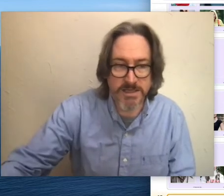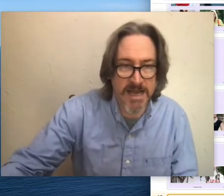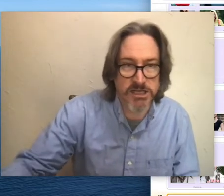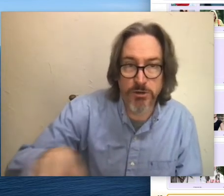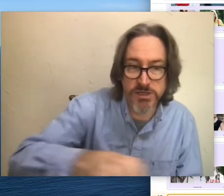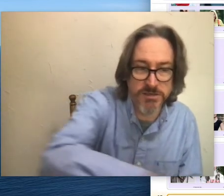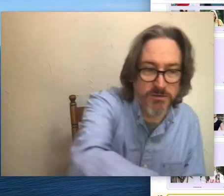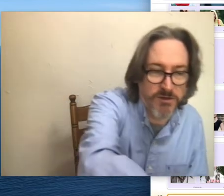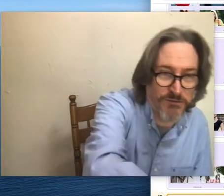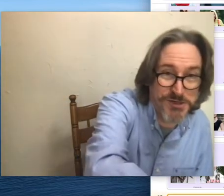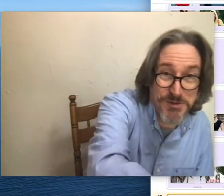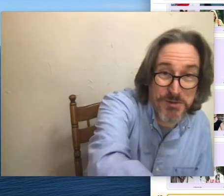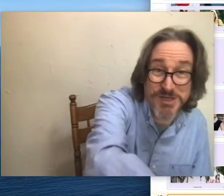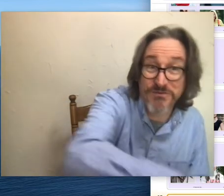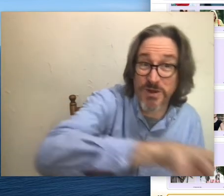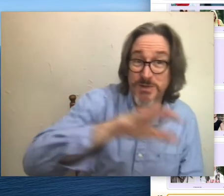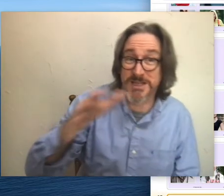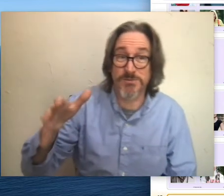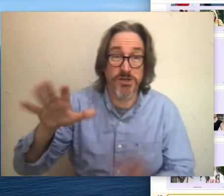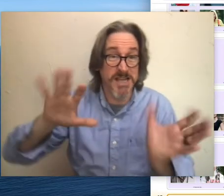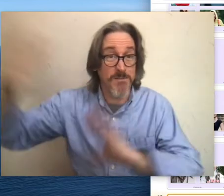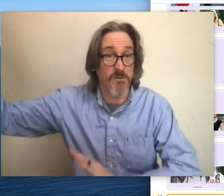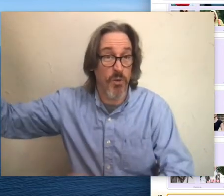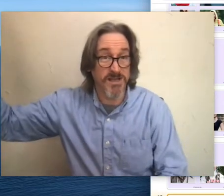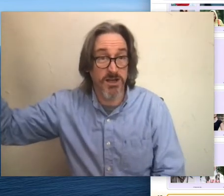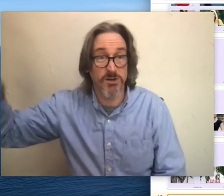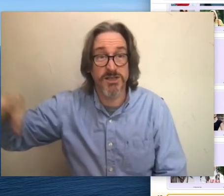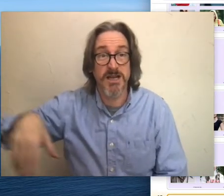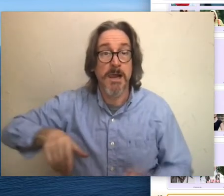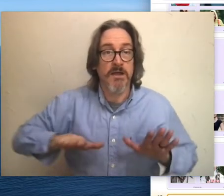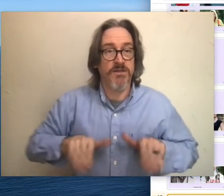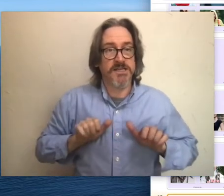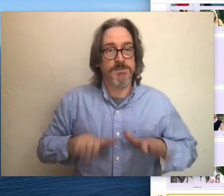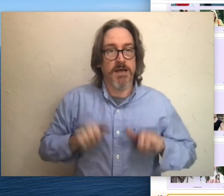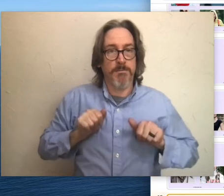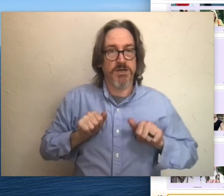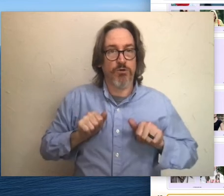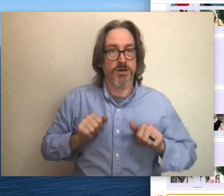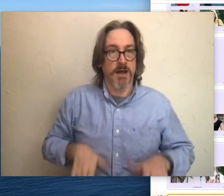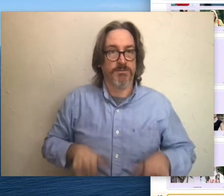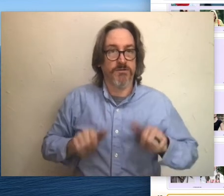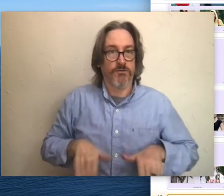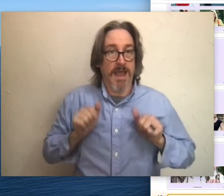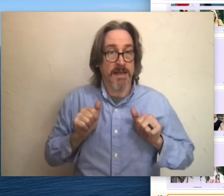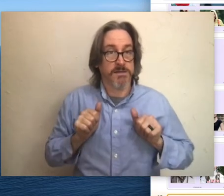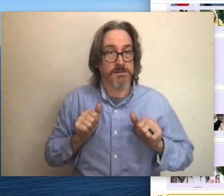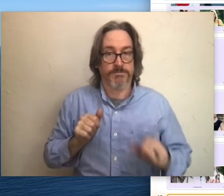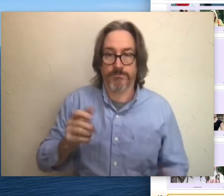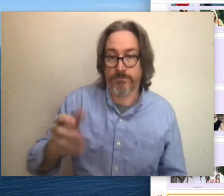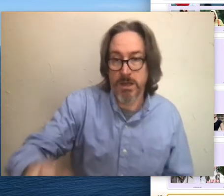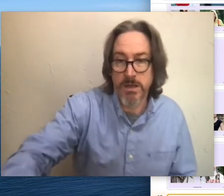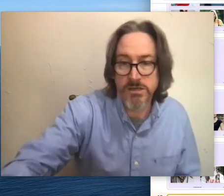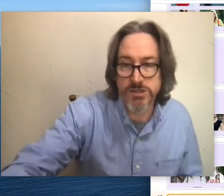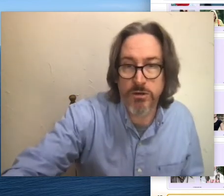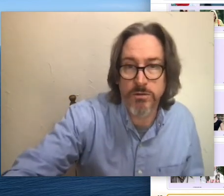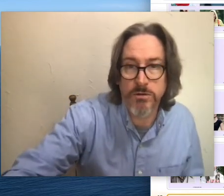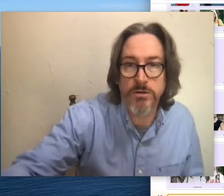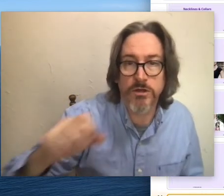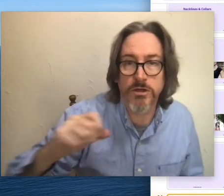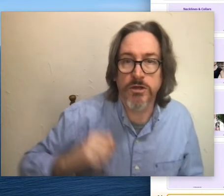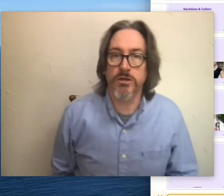the textbooks, the most influential textbook came from the West Coast, this has become much more adopted for pants.